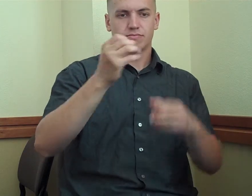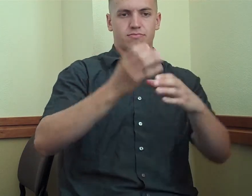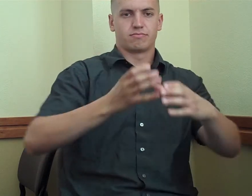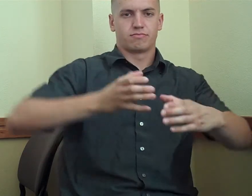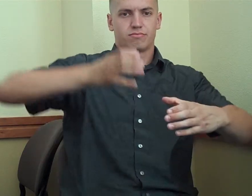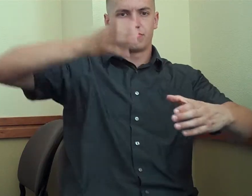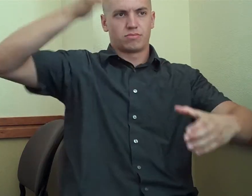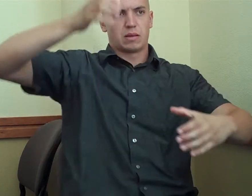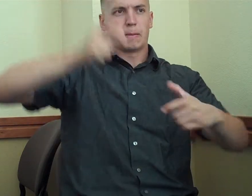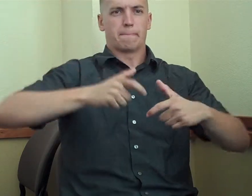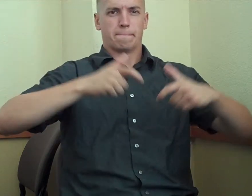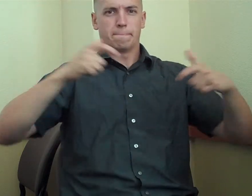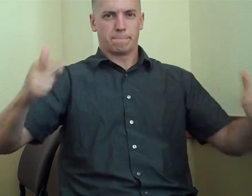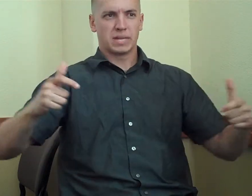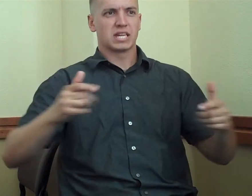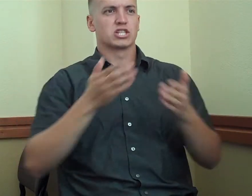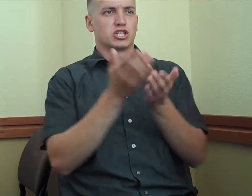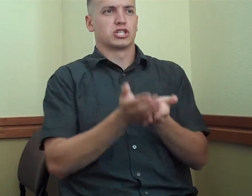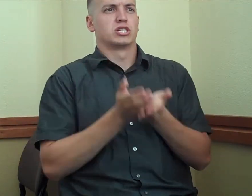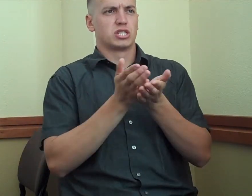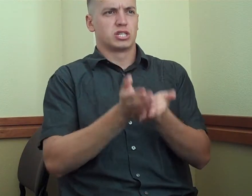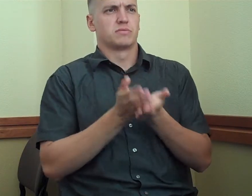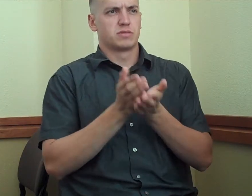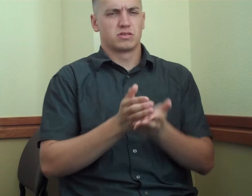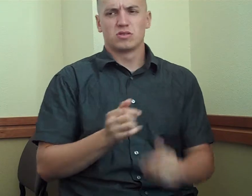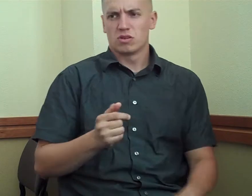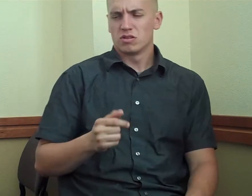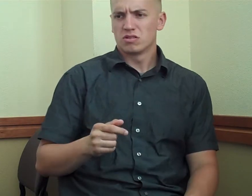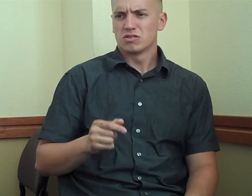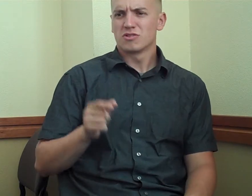I see you have lots of inferences. Will you watch and see how I do it on this page?